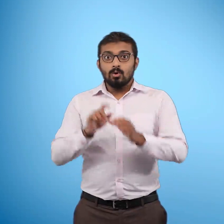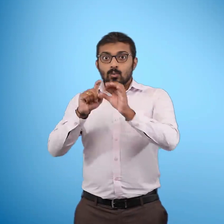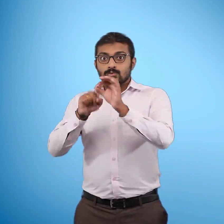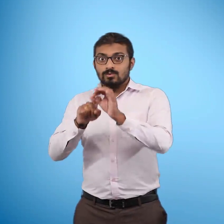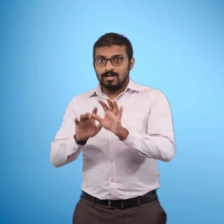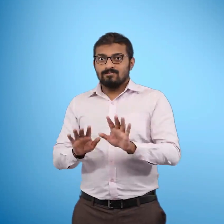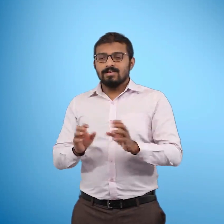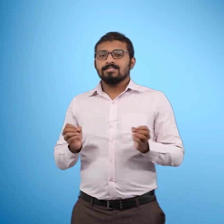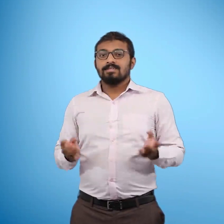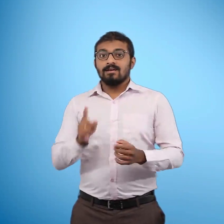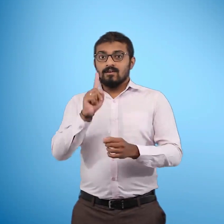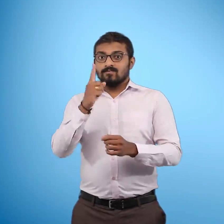What are the factors of 10?